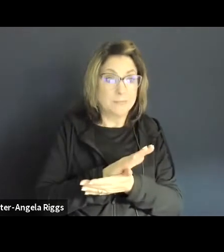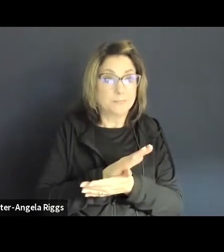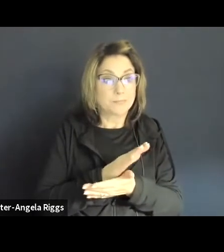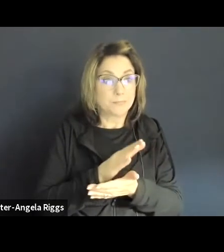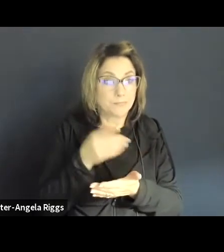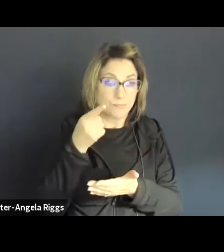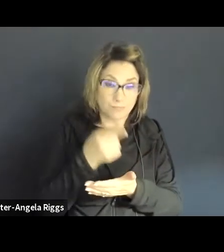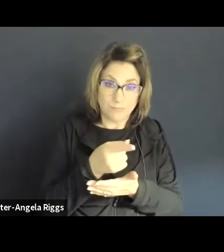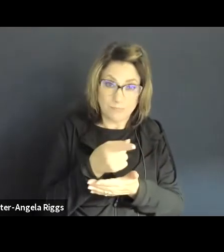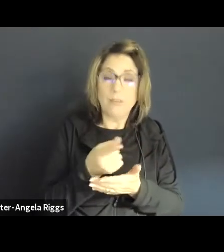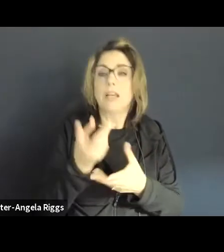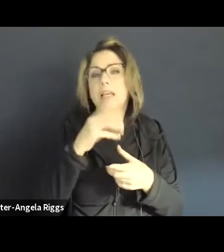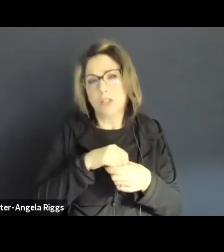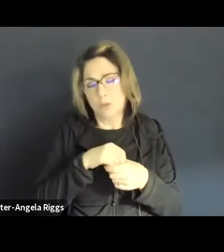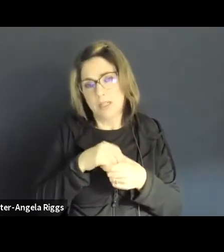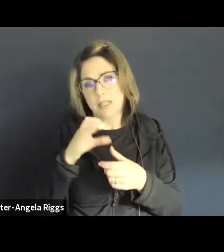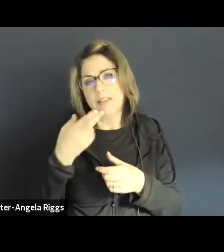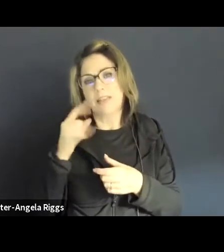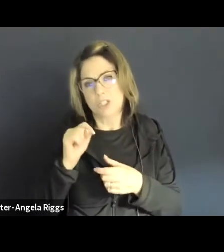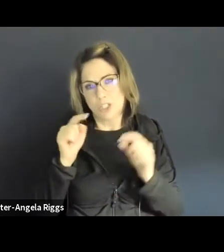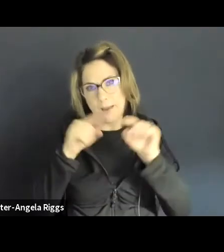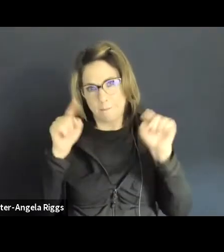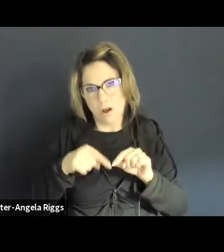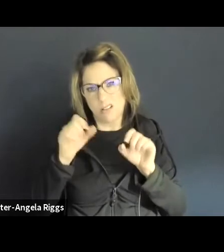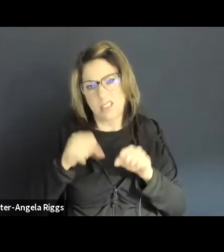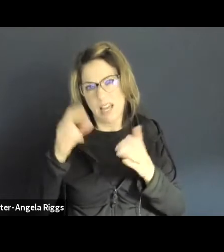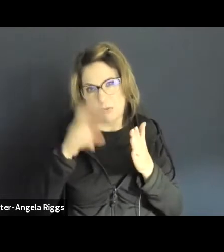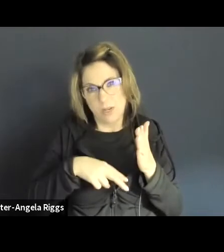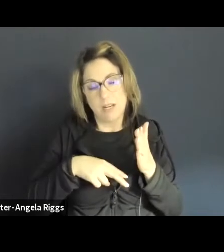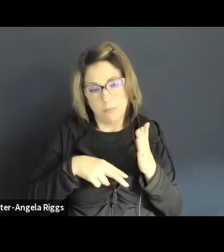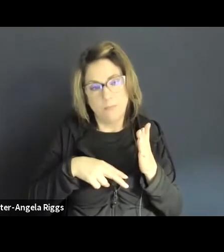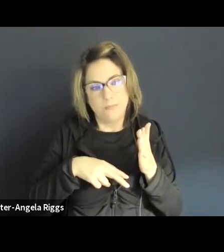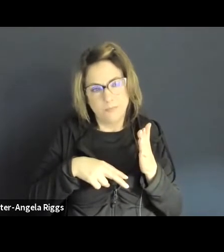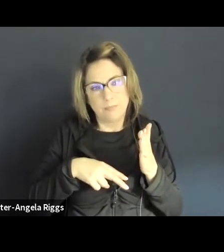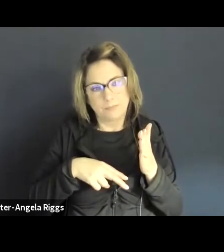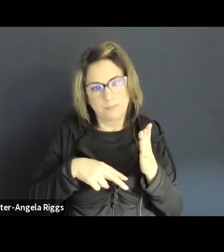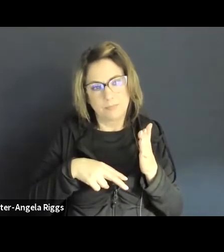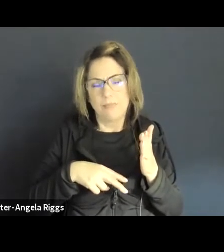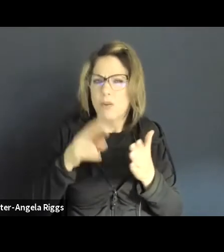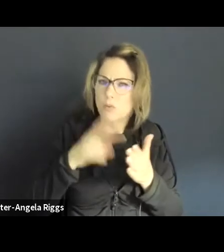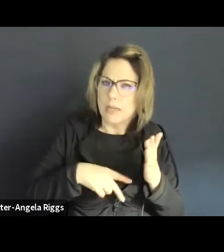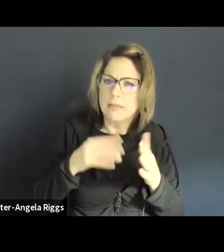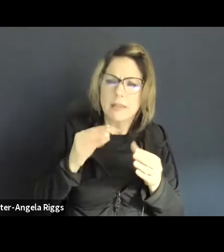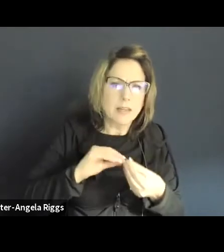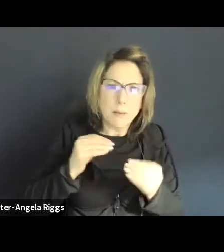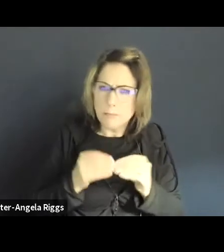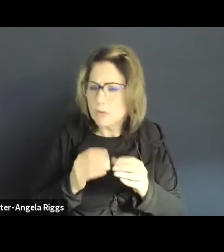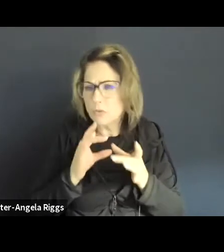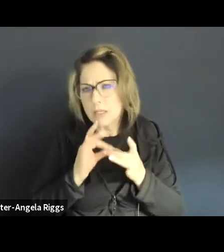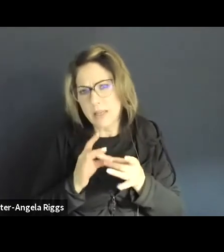fact sheet will be included in the chat box for you to review and to look at the statistics that are associated with